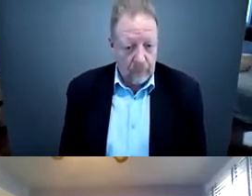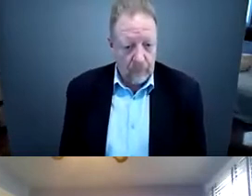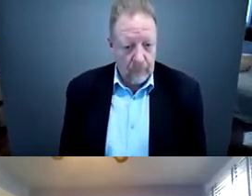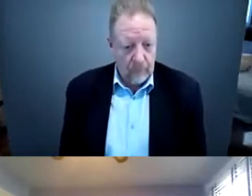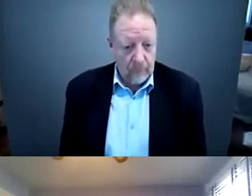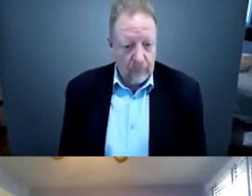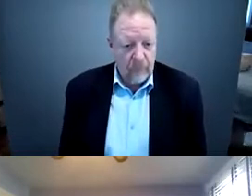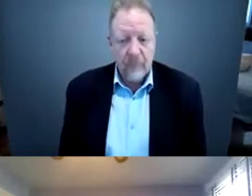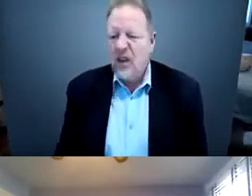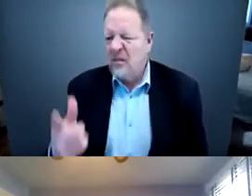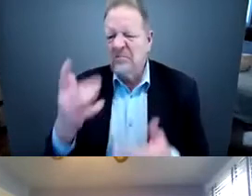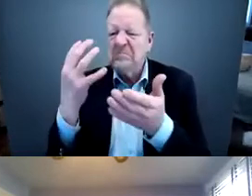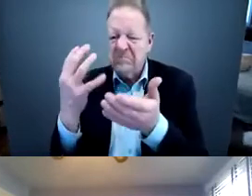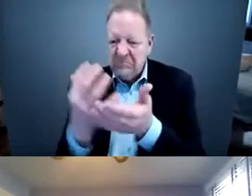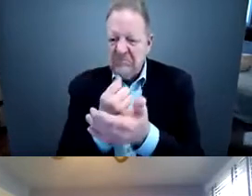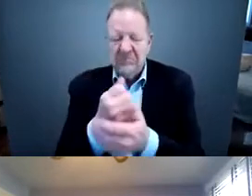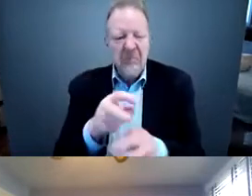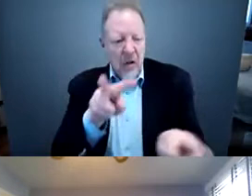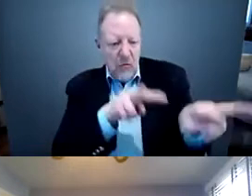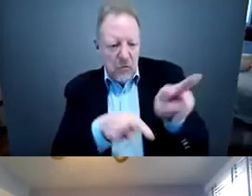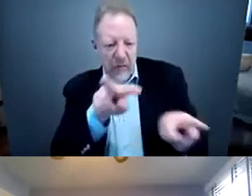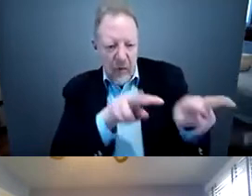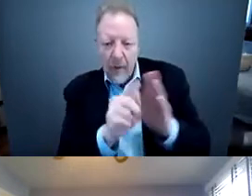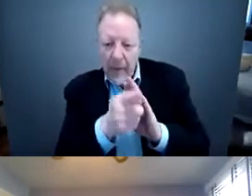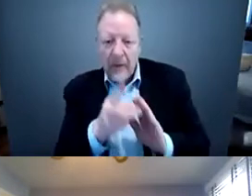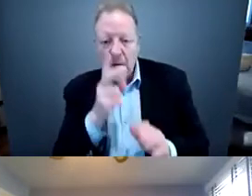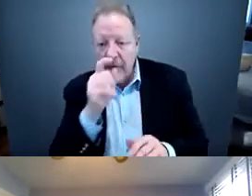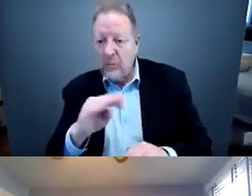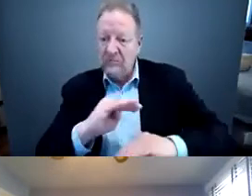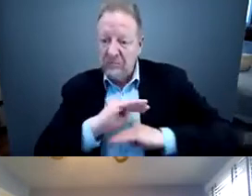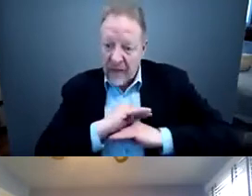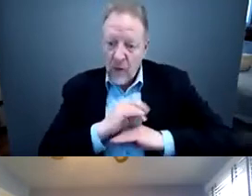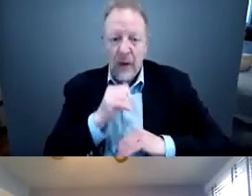If everybody just take a minute to review the minutes.